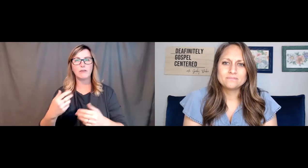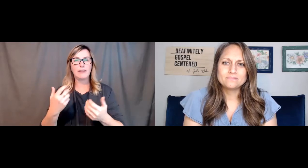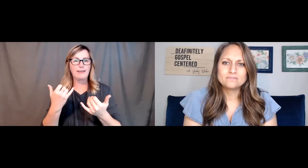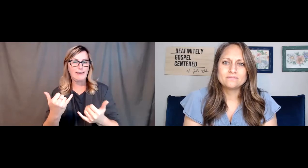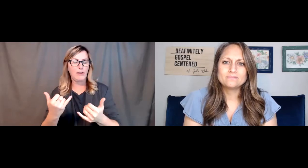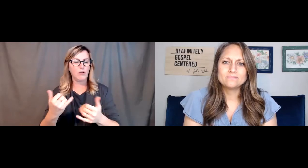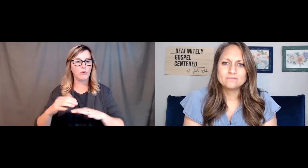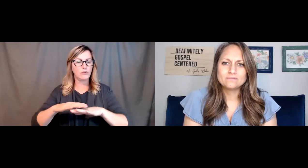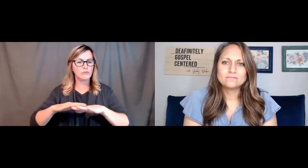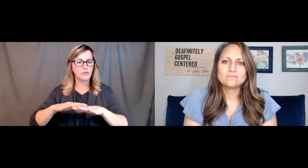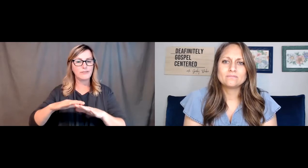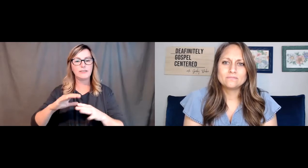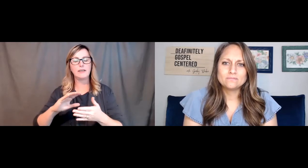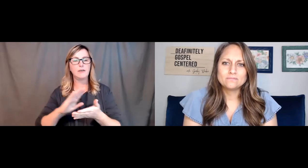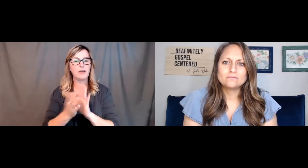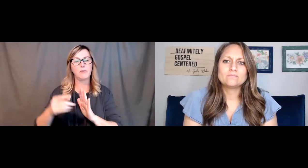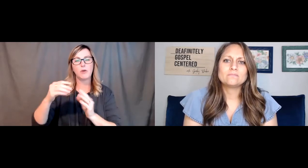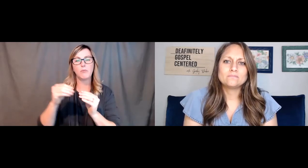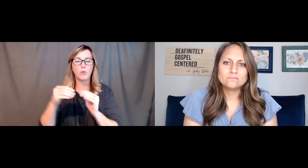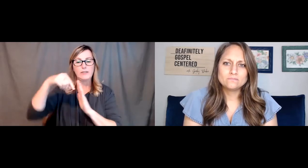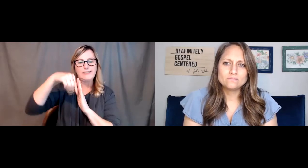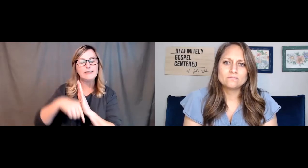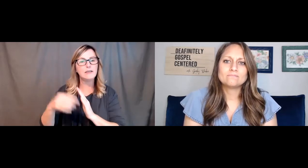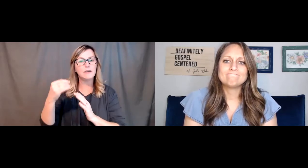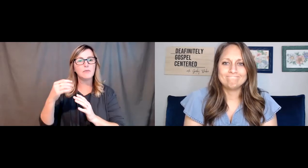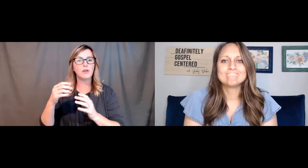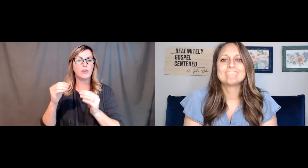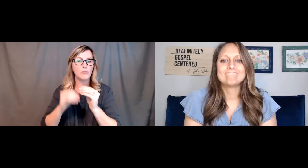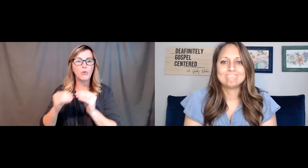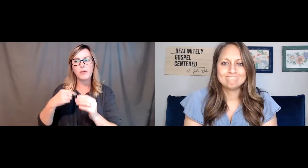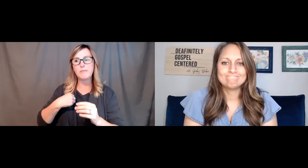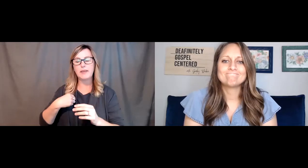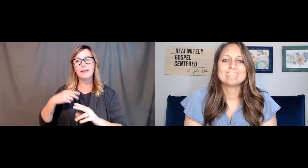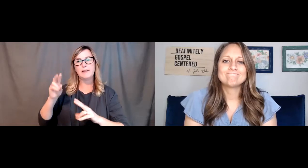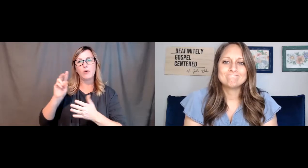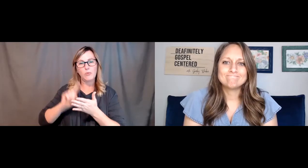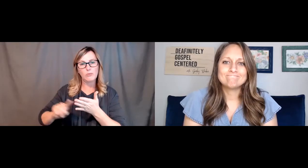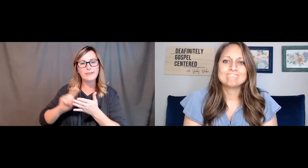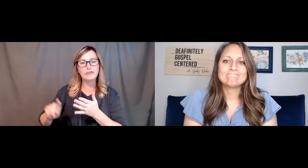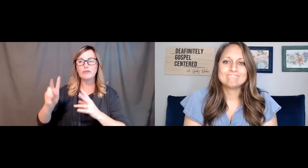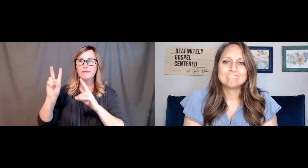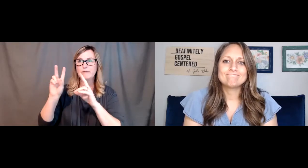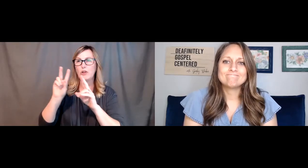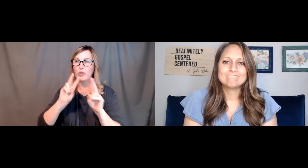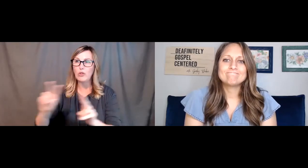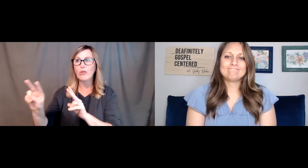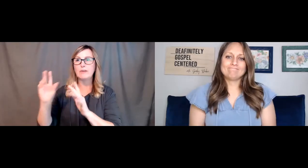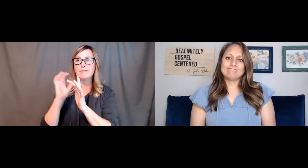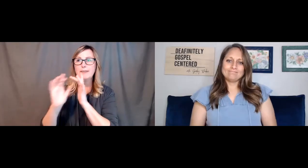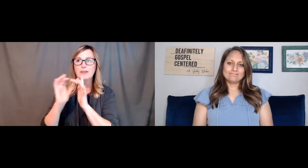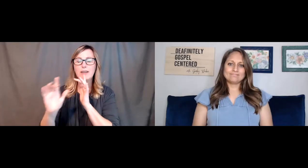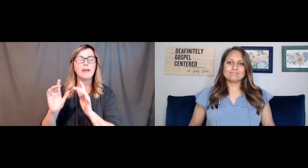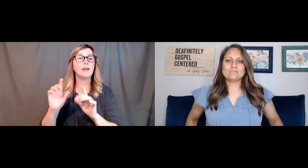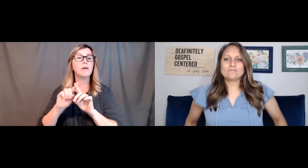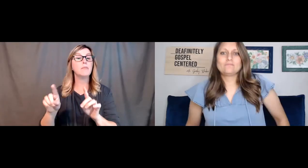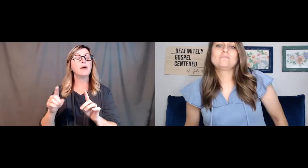And I've been trying to figure that out. So I've been trying to gain more knowledge about it by doing research,